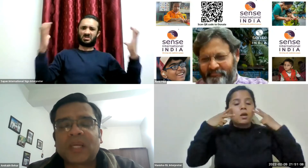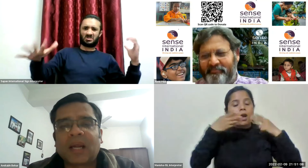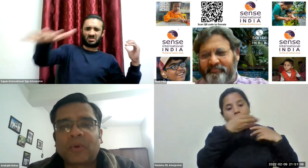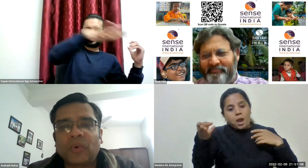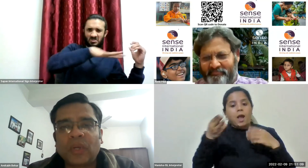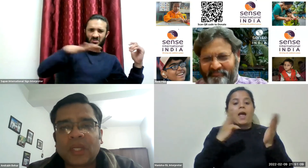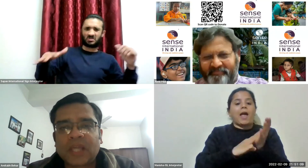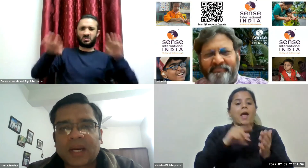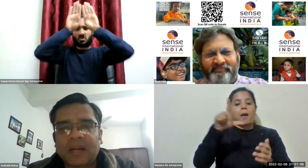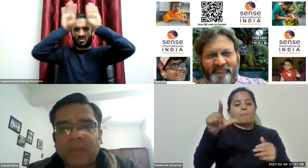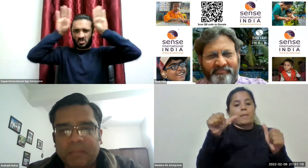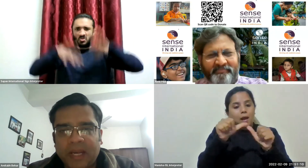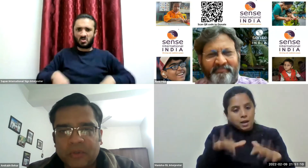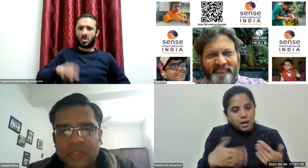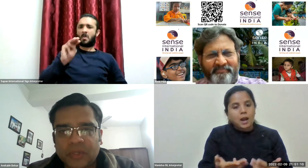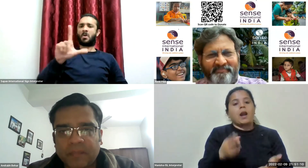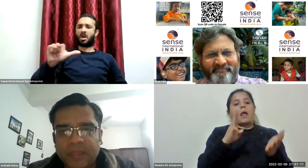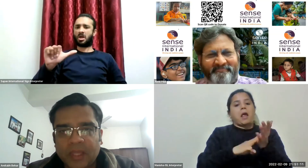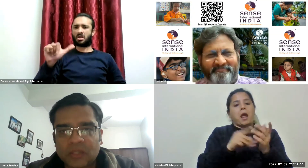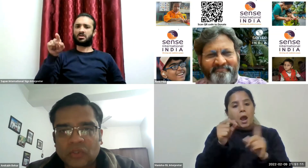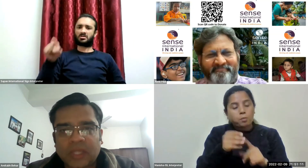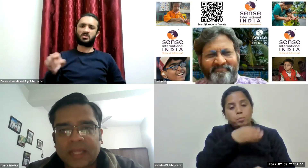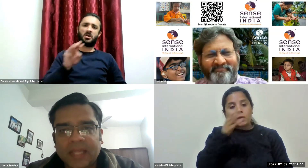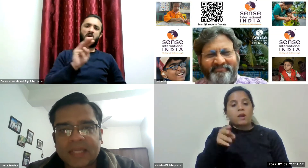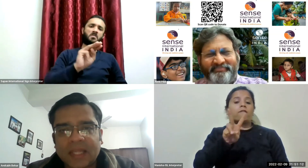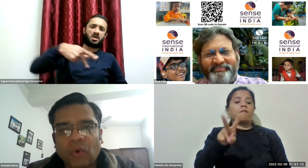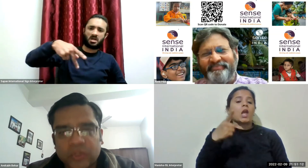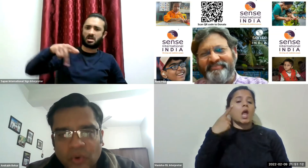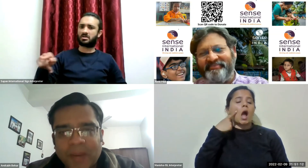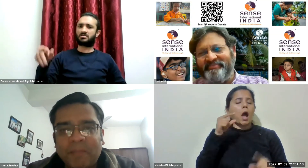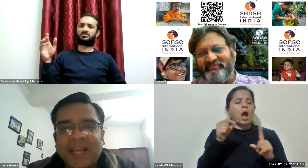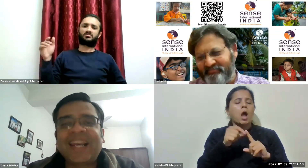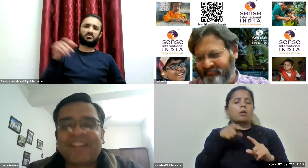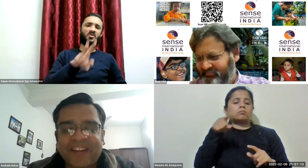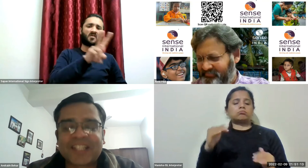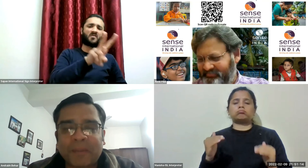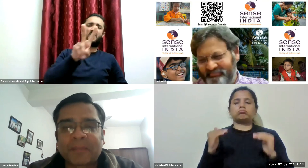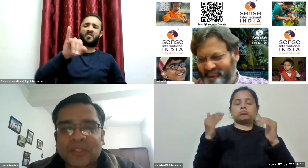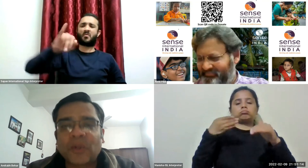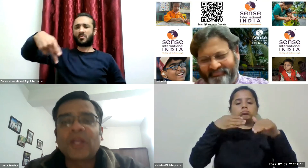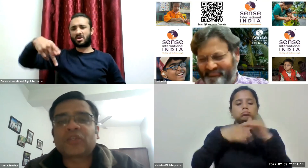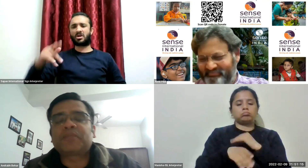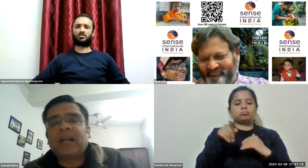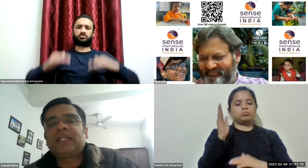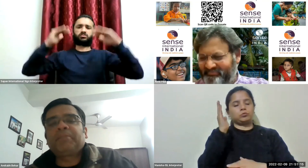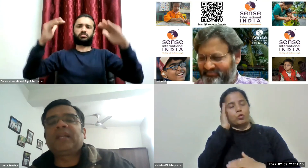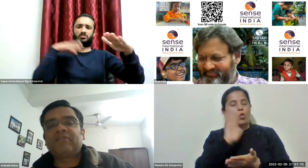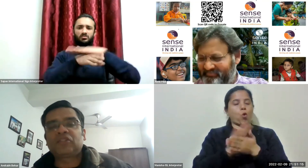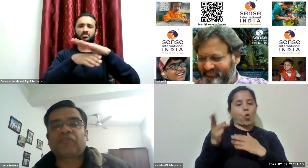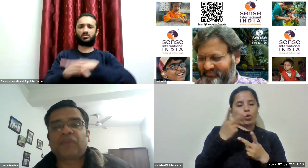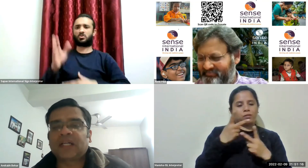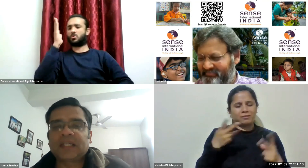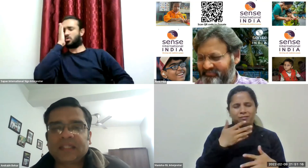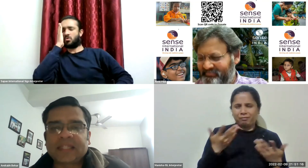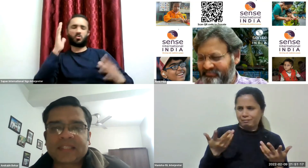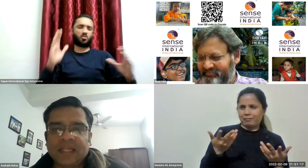MLAs, MPs will come to Jharkhand VIP lounge. So that then also completely defeats the purpose. So it's multiple